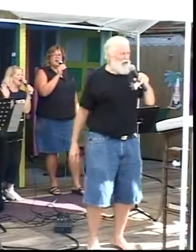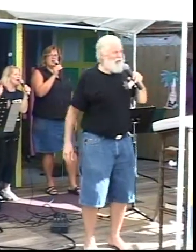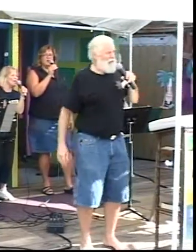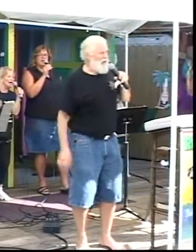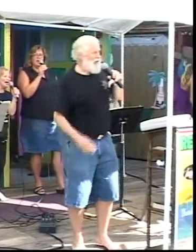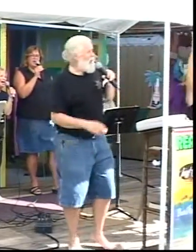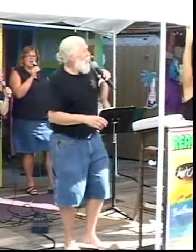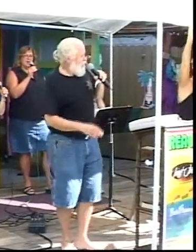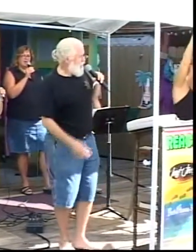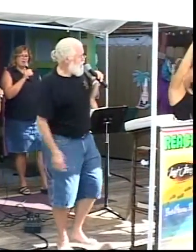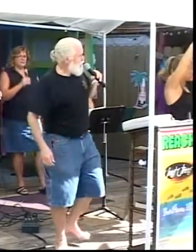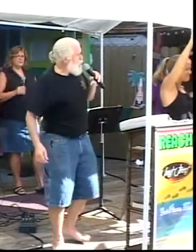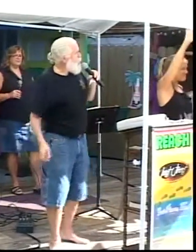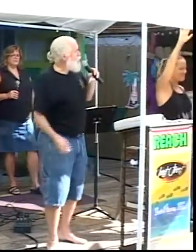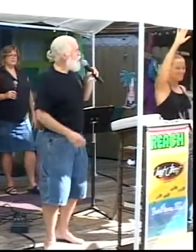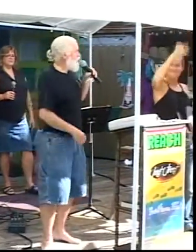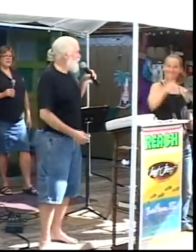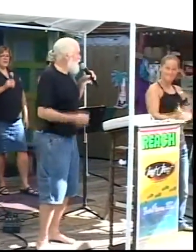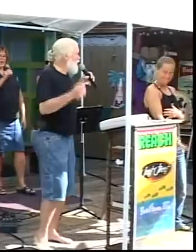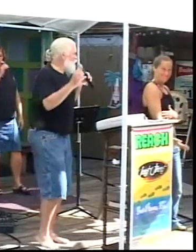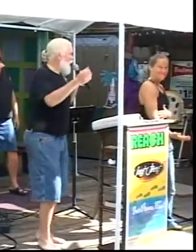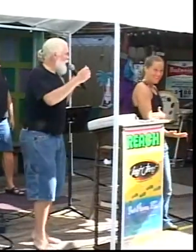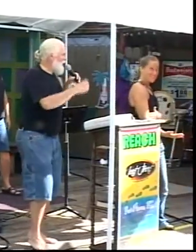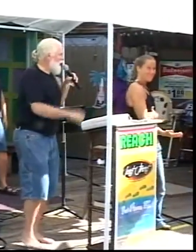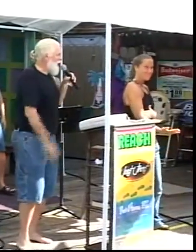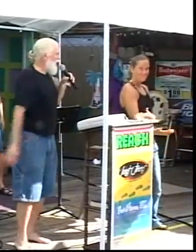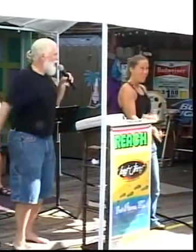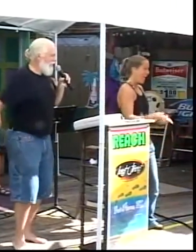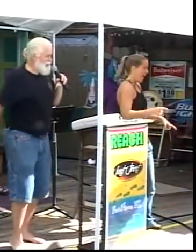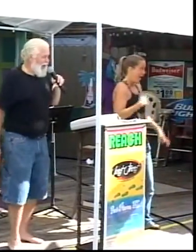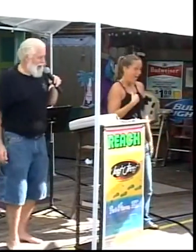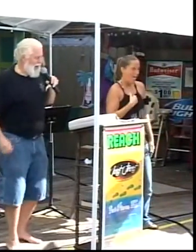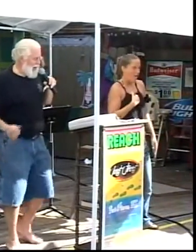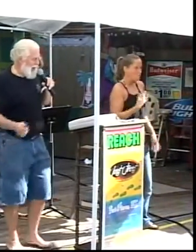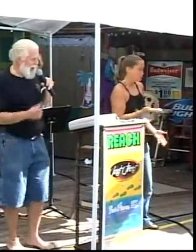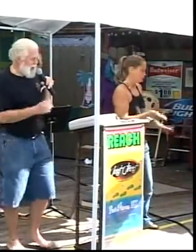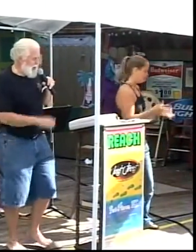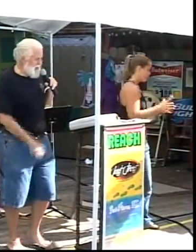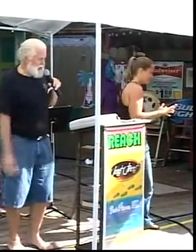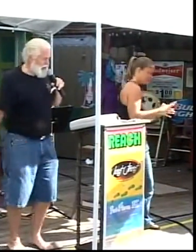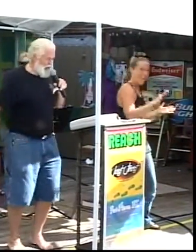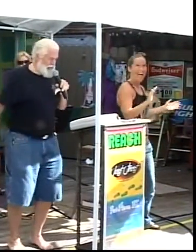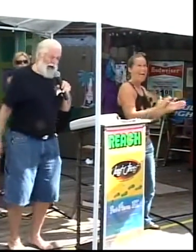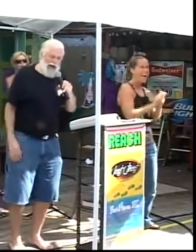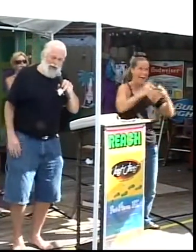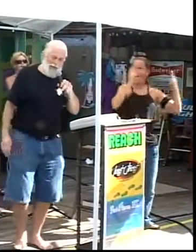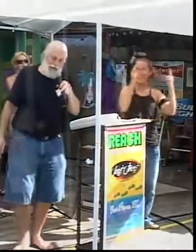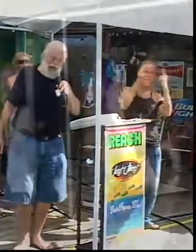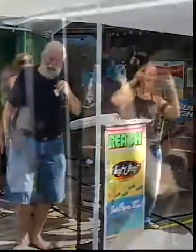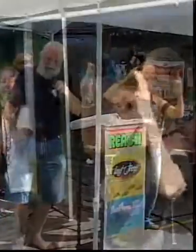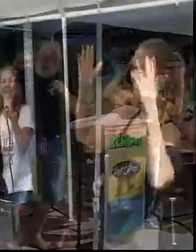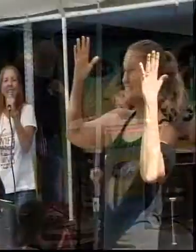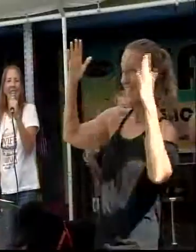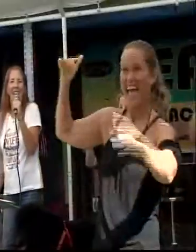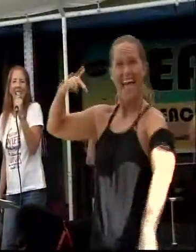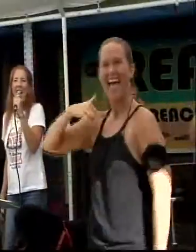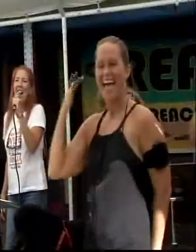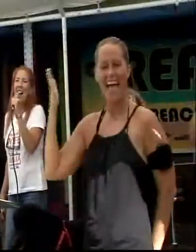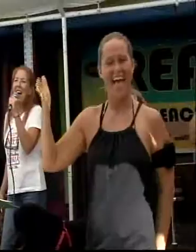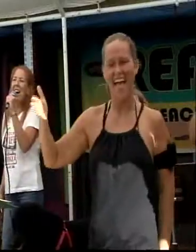I'll fly away in the morning when I die, hallelujah, by and by.